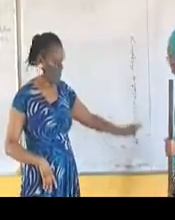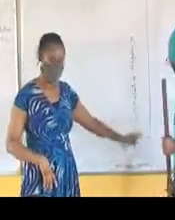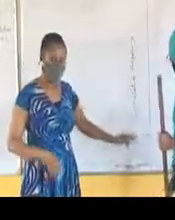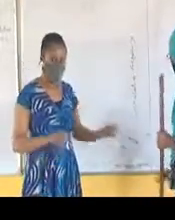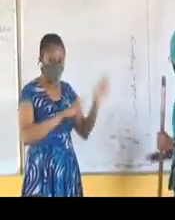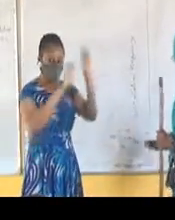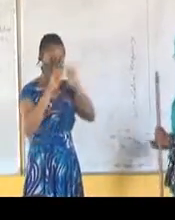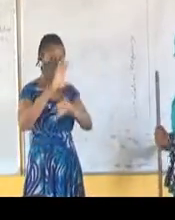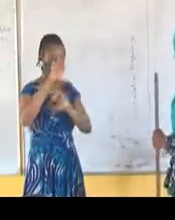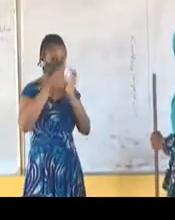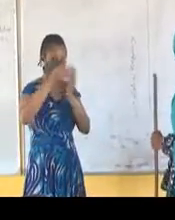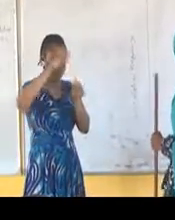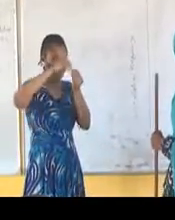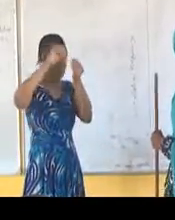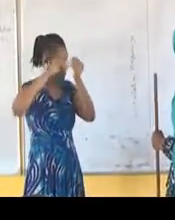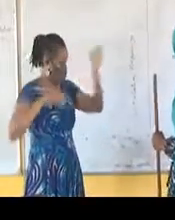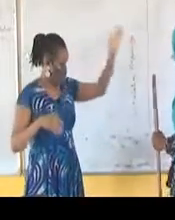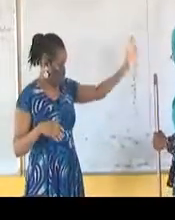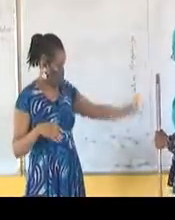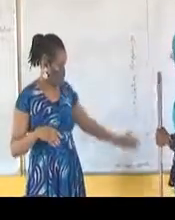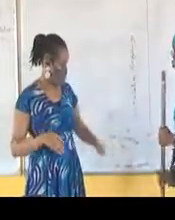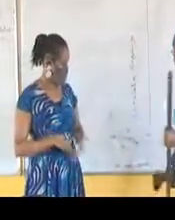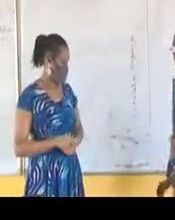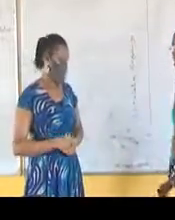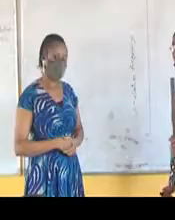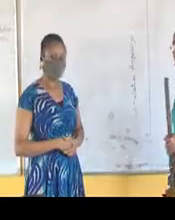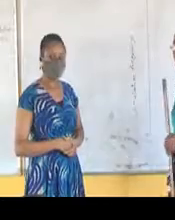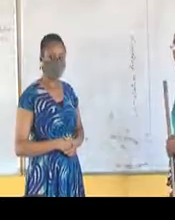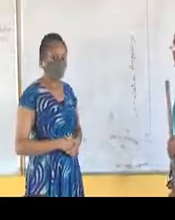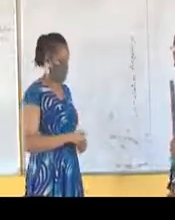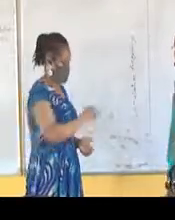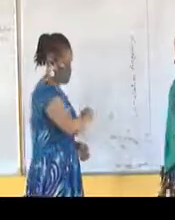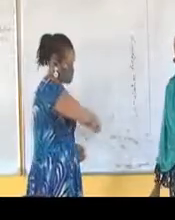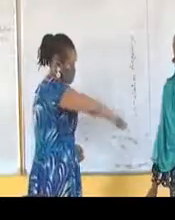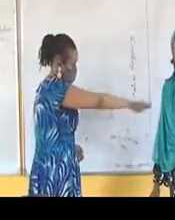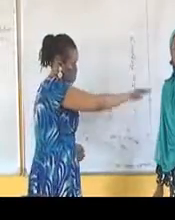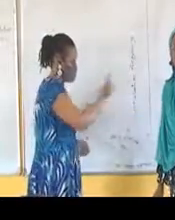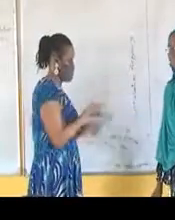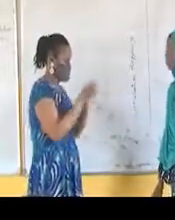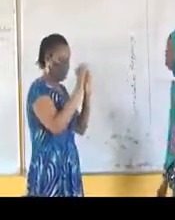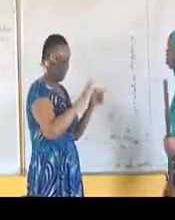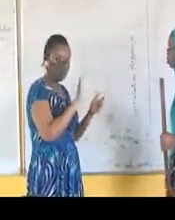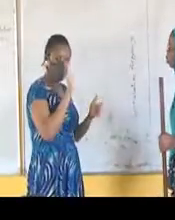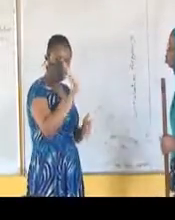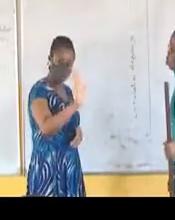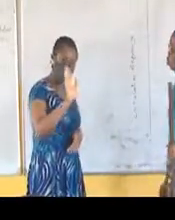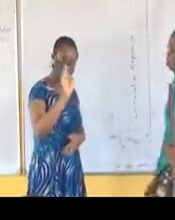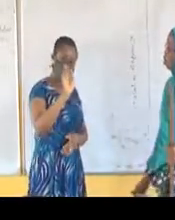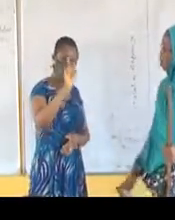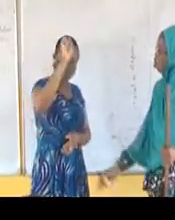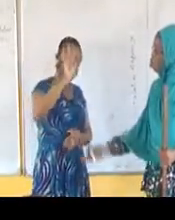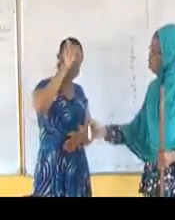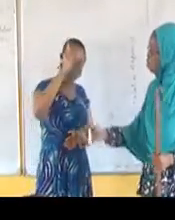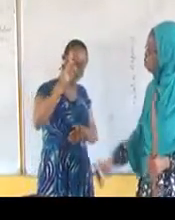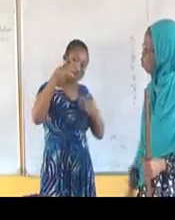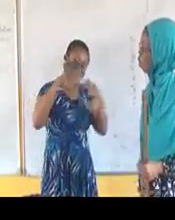frequency. Then your horizontal axis is where you have your upper class boundary. When you